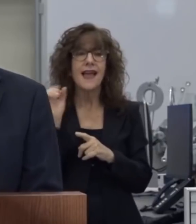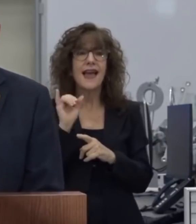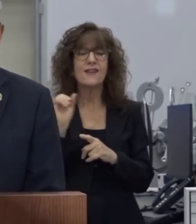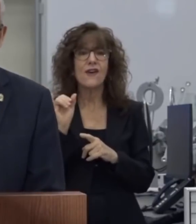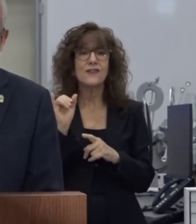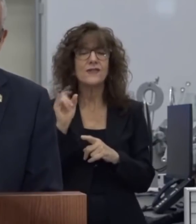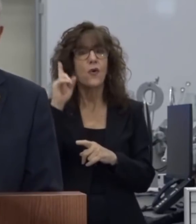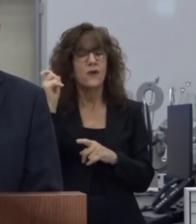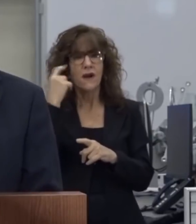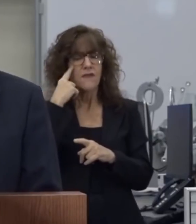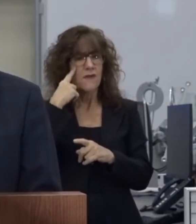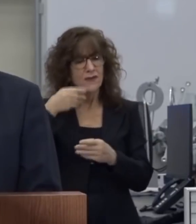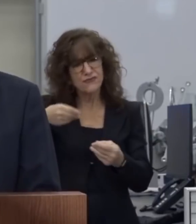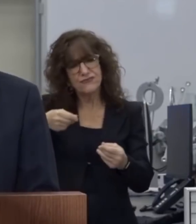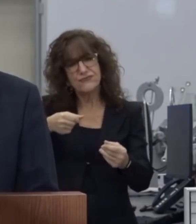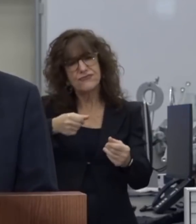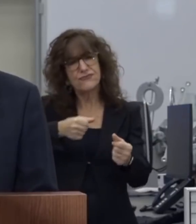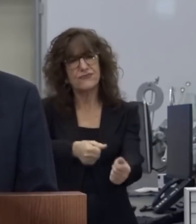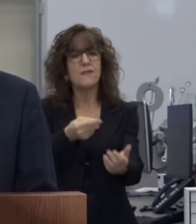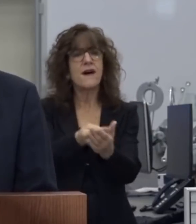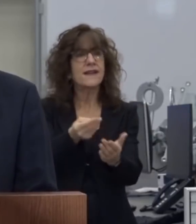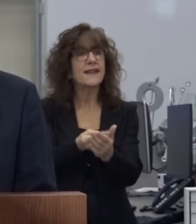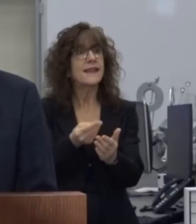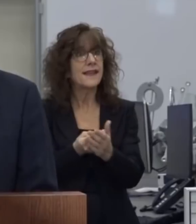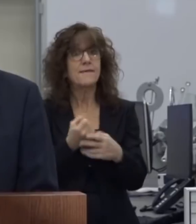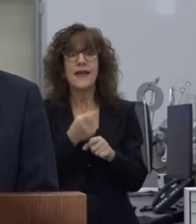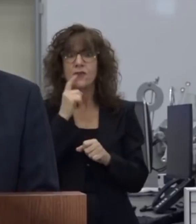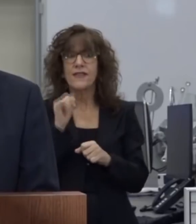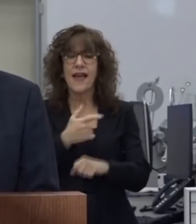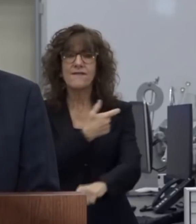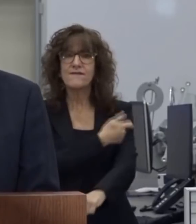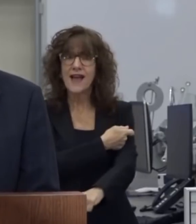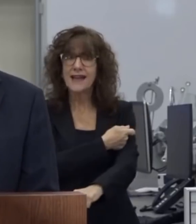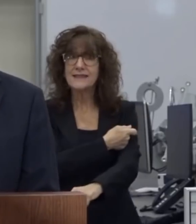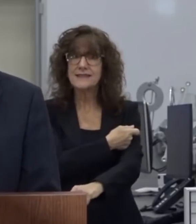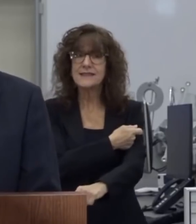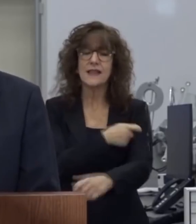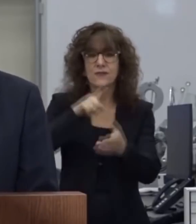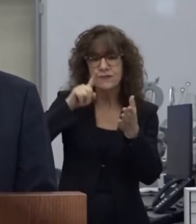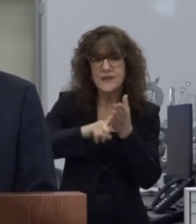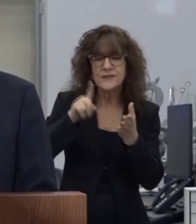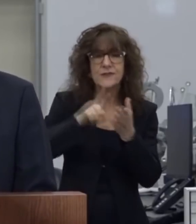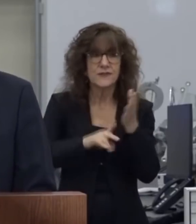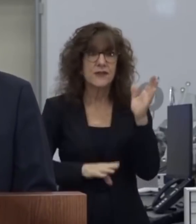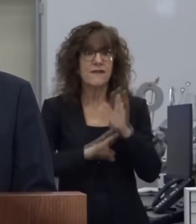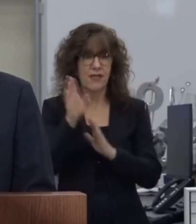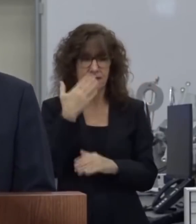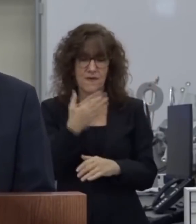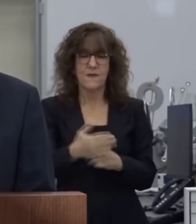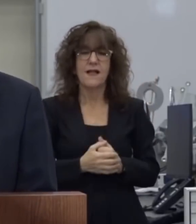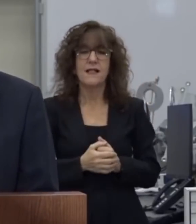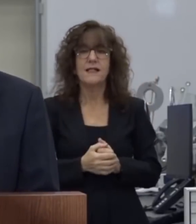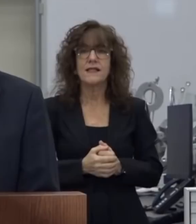poured a lot of money into making sure that this vaccine was researched and developed well. And